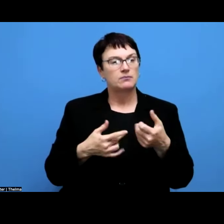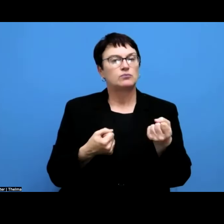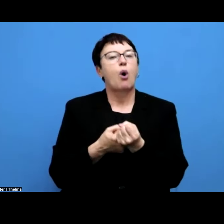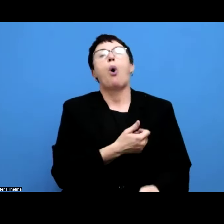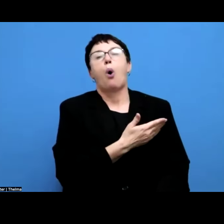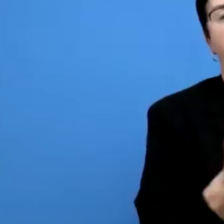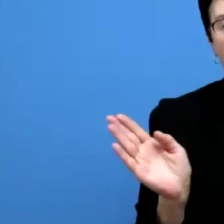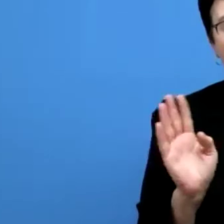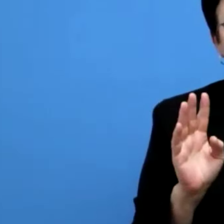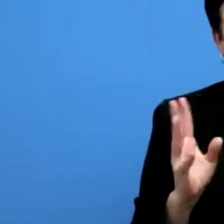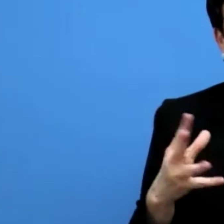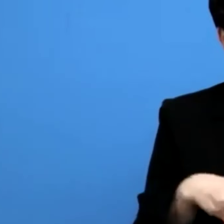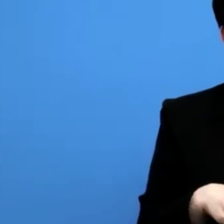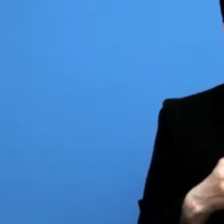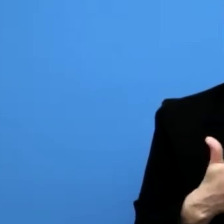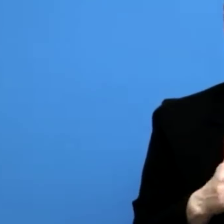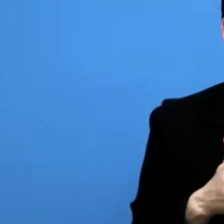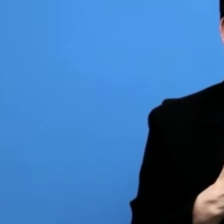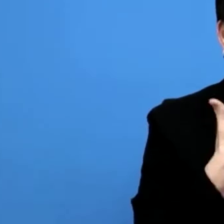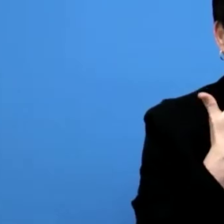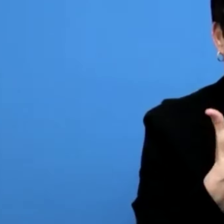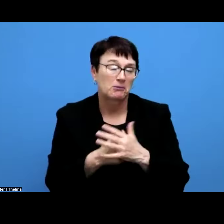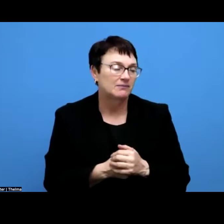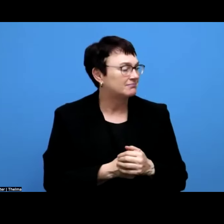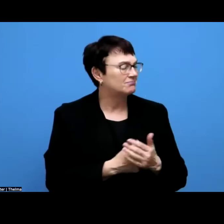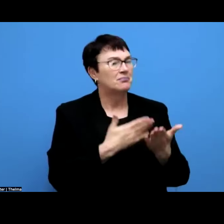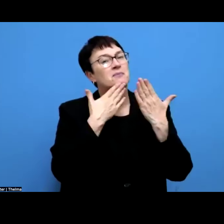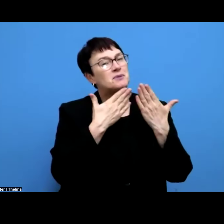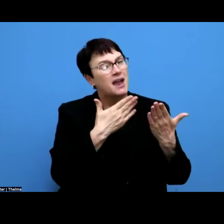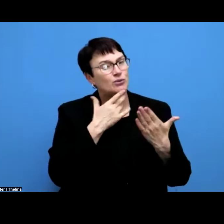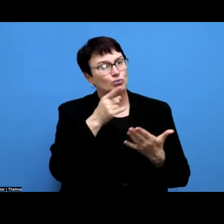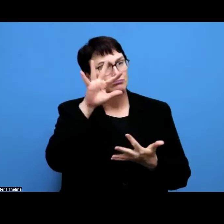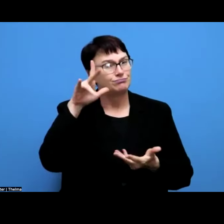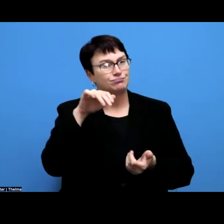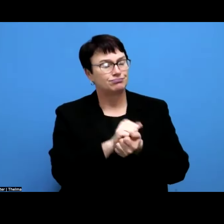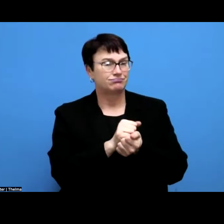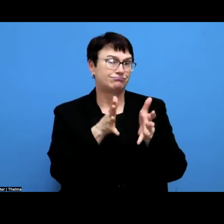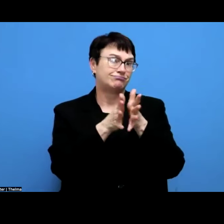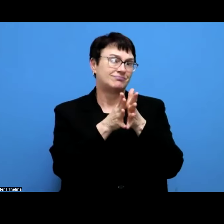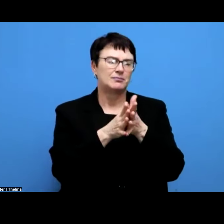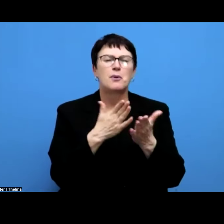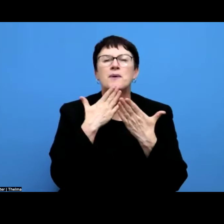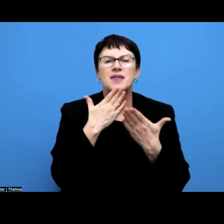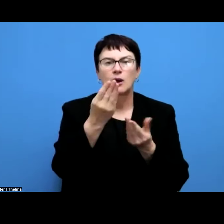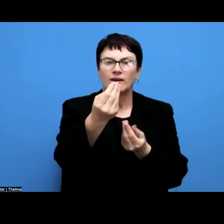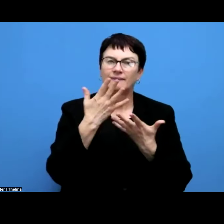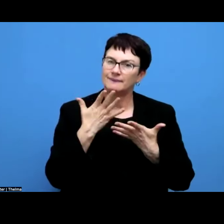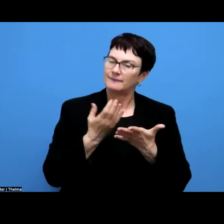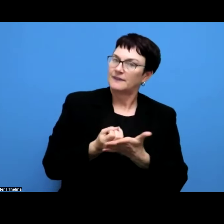Thank you very much, Sarah, for your concluding remarks and for bringing us more information about the work